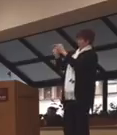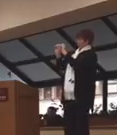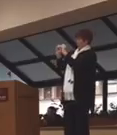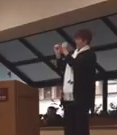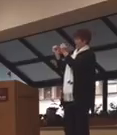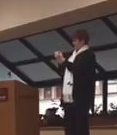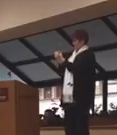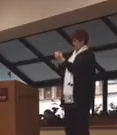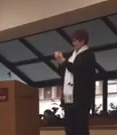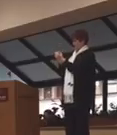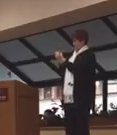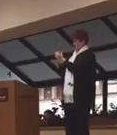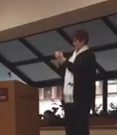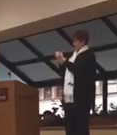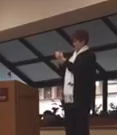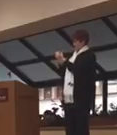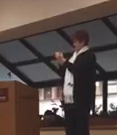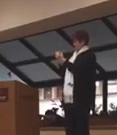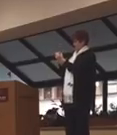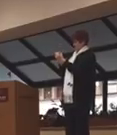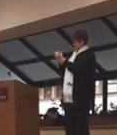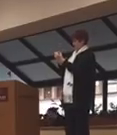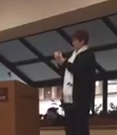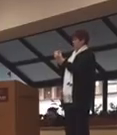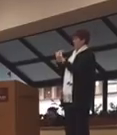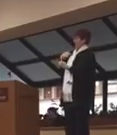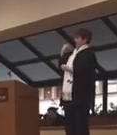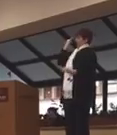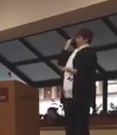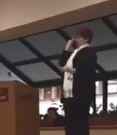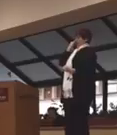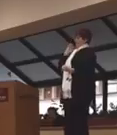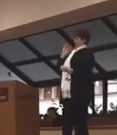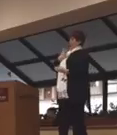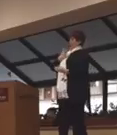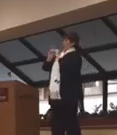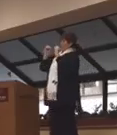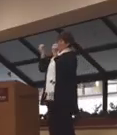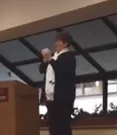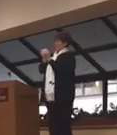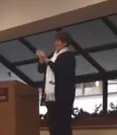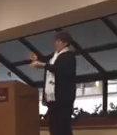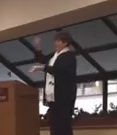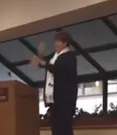I want to remind everybody that WISRID and RID are member-led organizations.